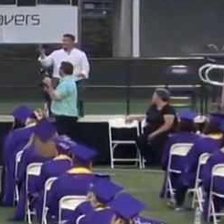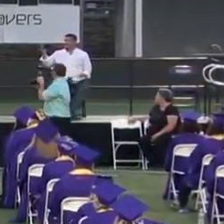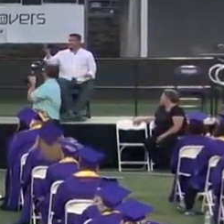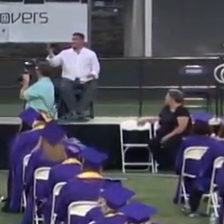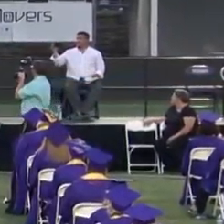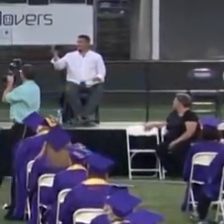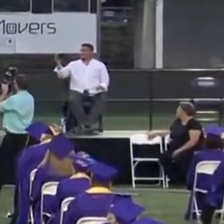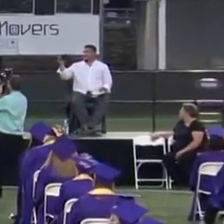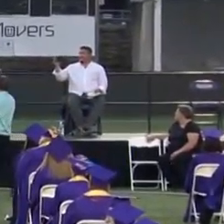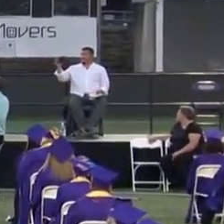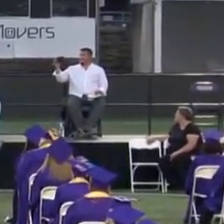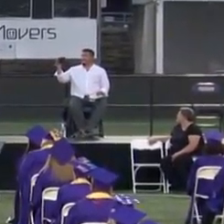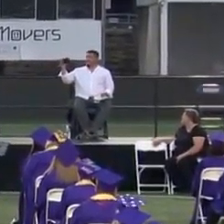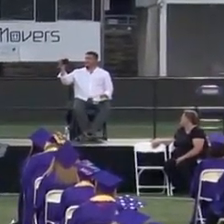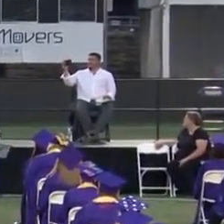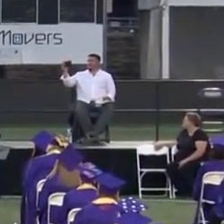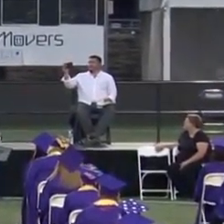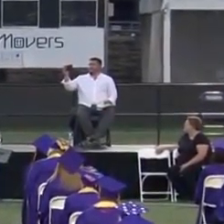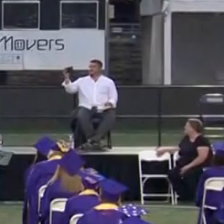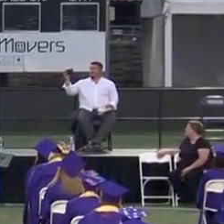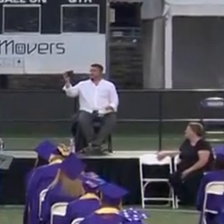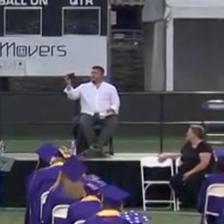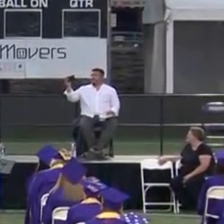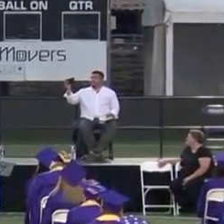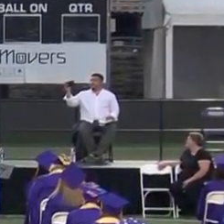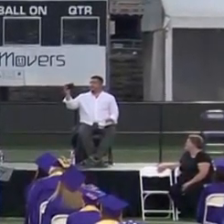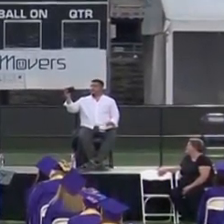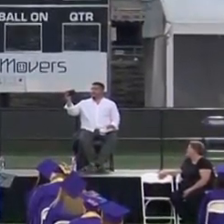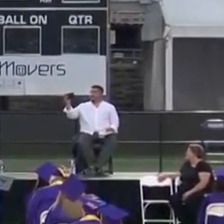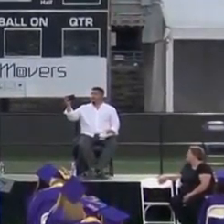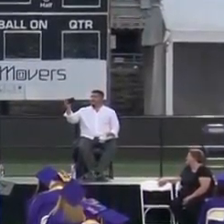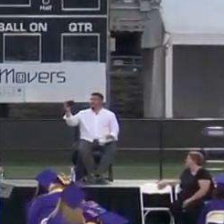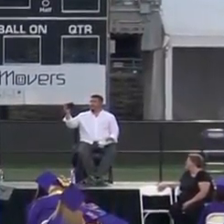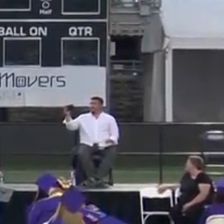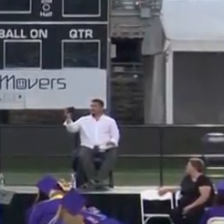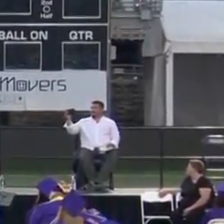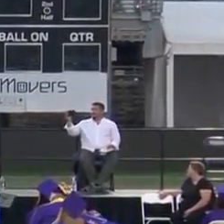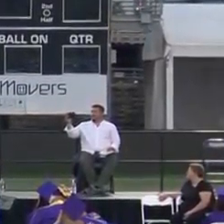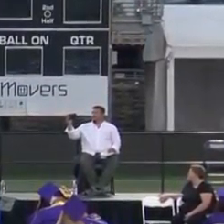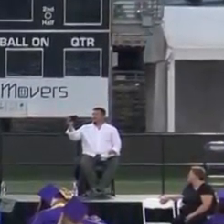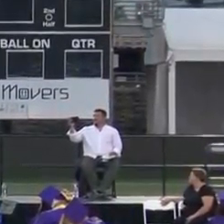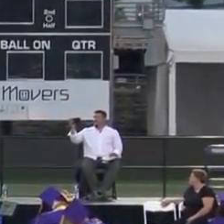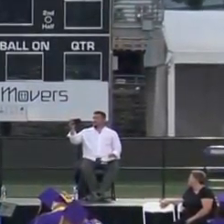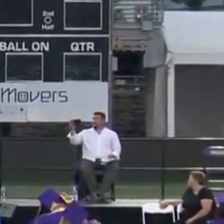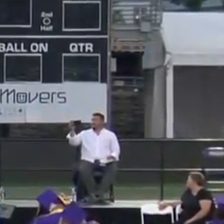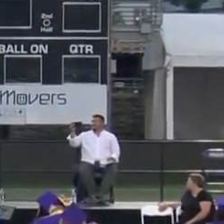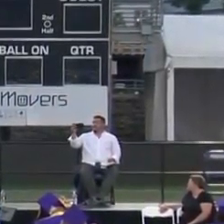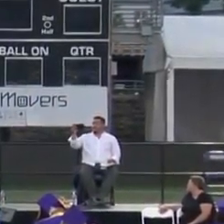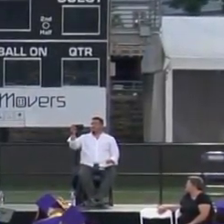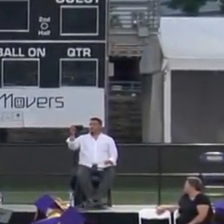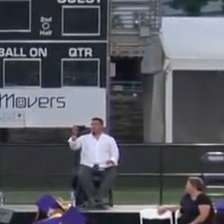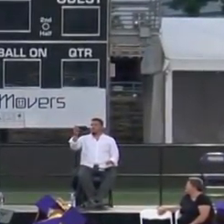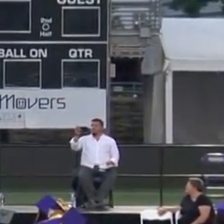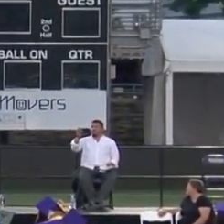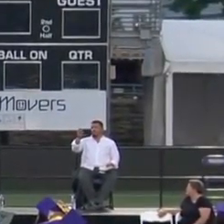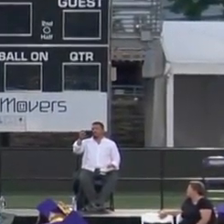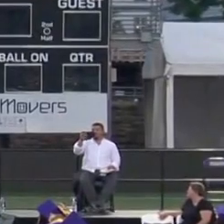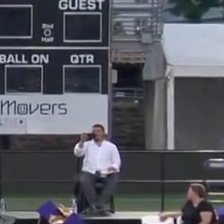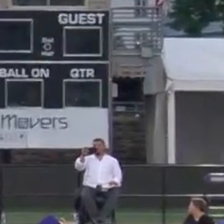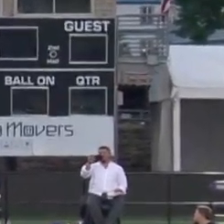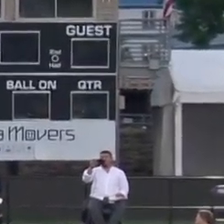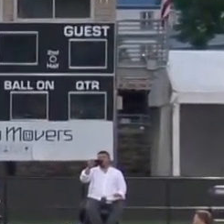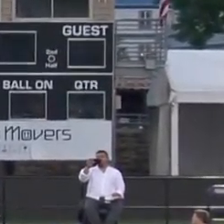Good evening, everyone. My name is Chaoming Ying, also known as Marvin. I am co-treasurer of Student Congress, a